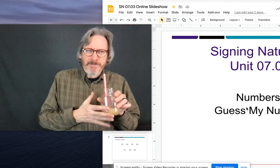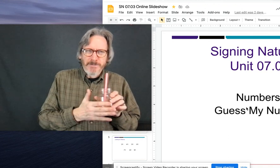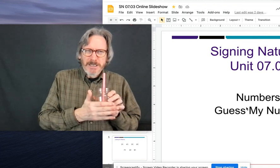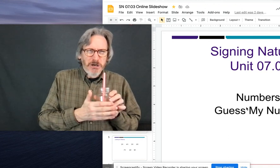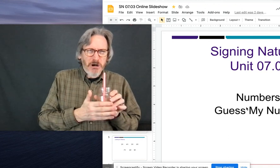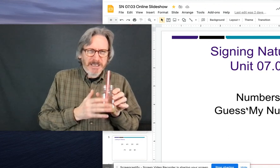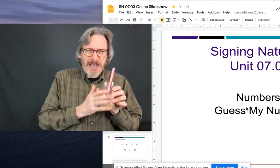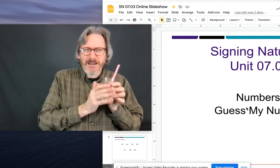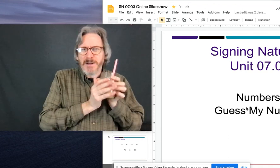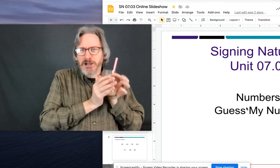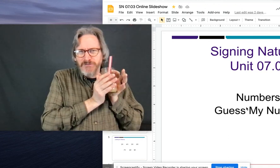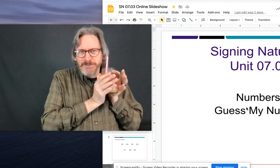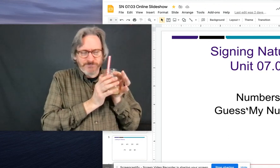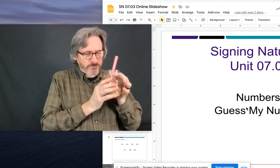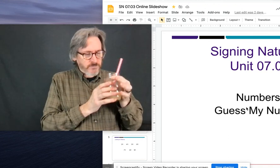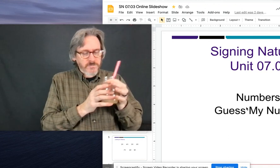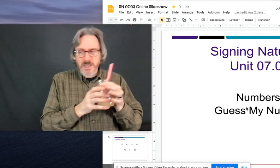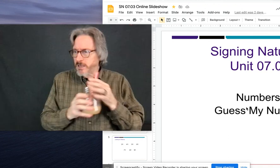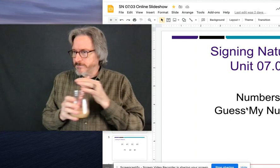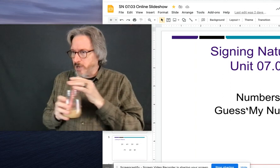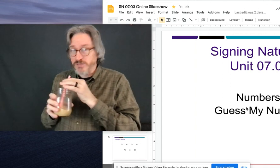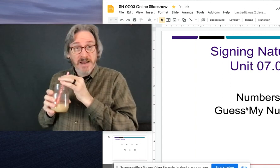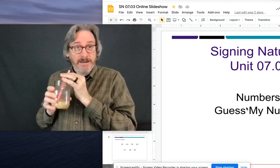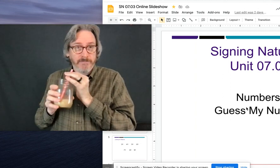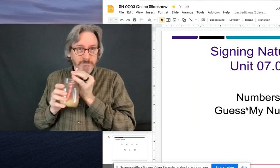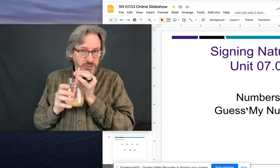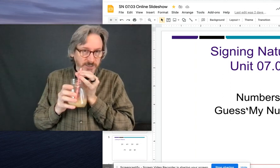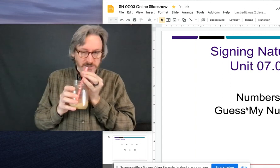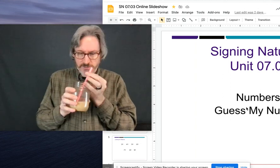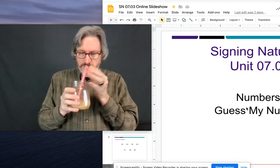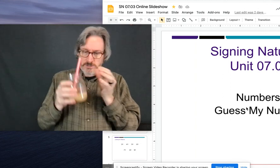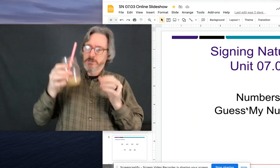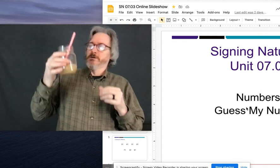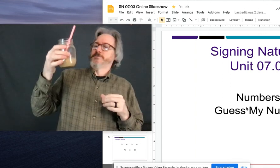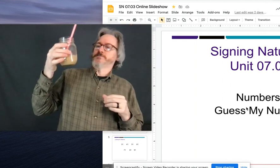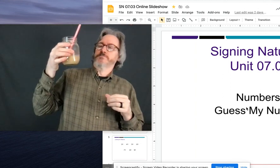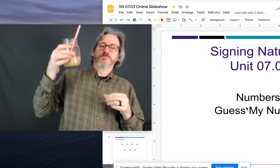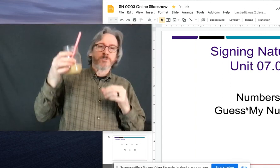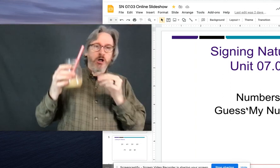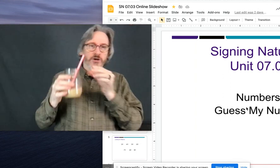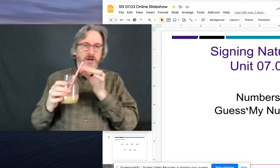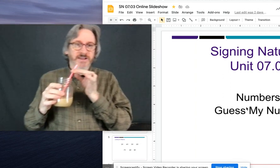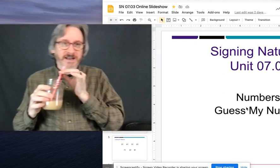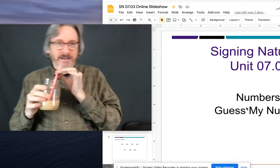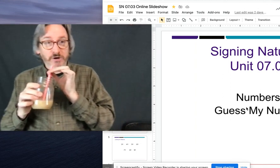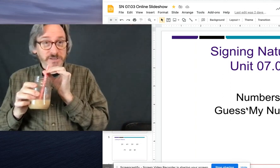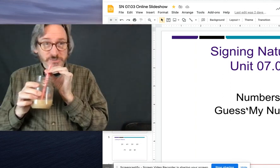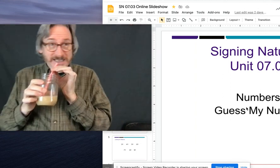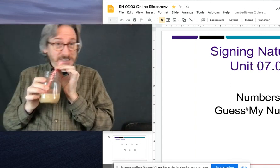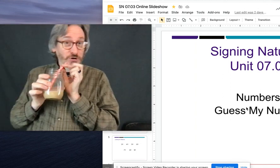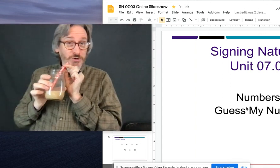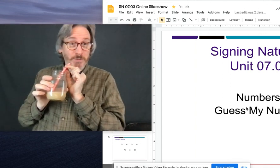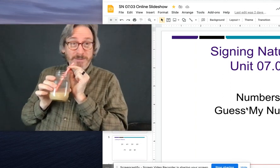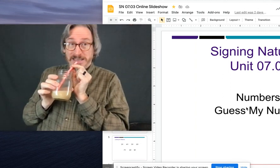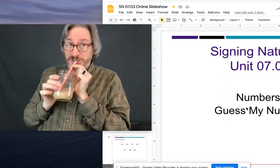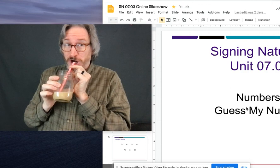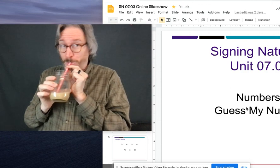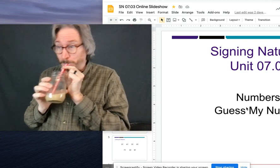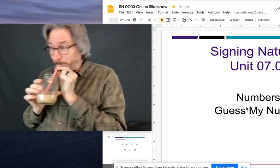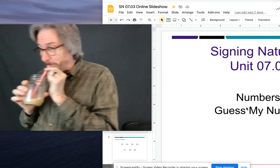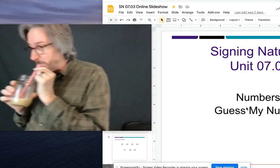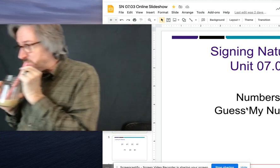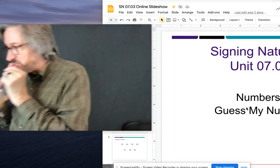Sorry, coffee. I love my coffee. House blend, which means all the coffee I had left over this week gets poured into a big mason